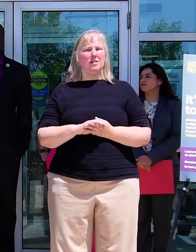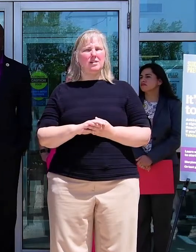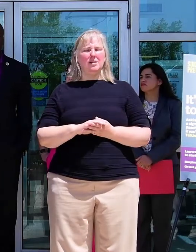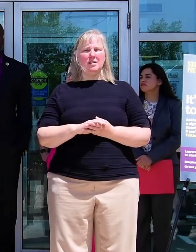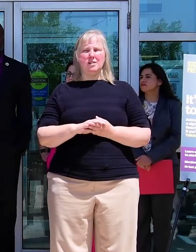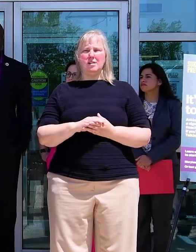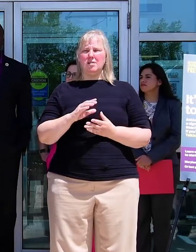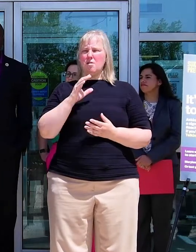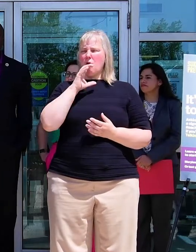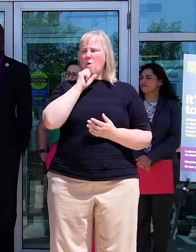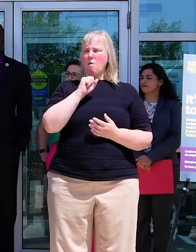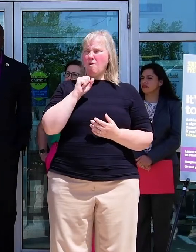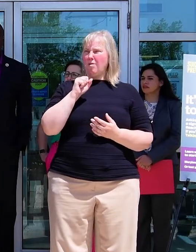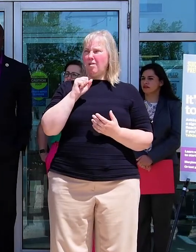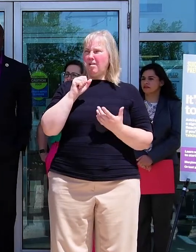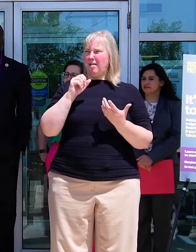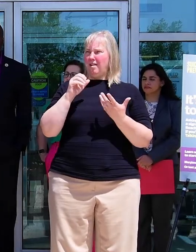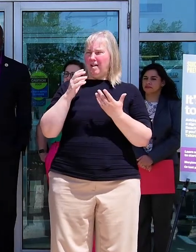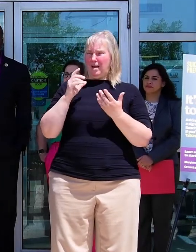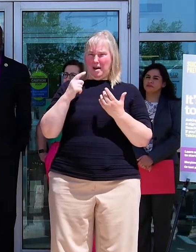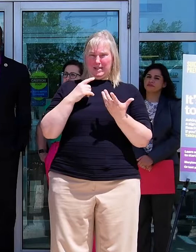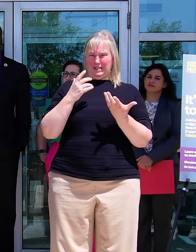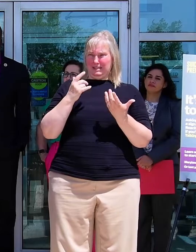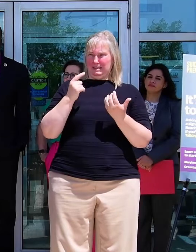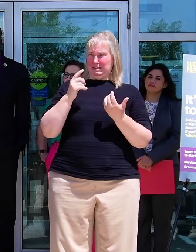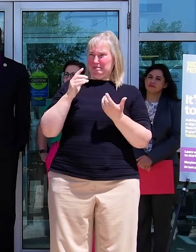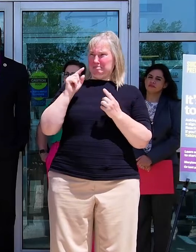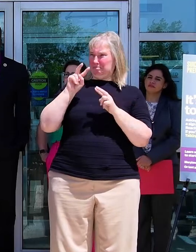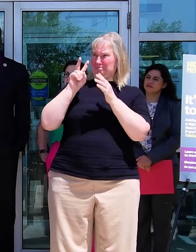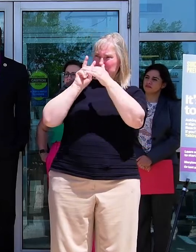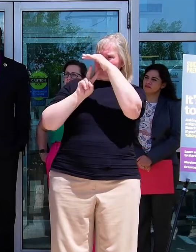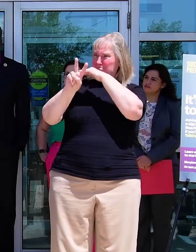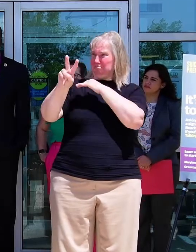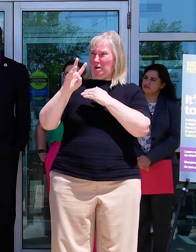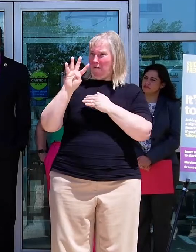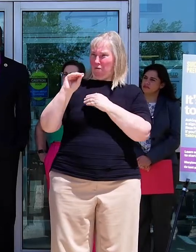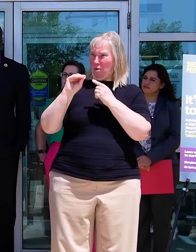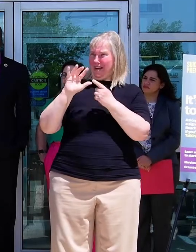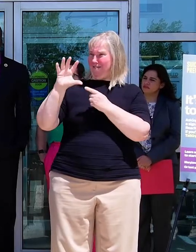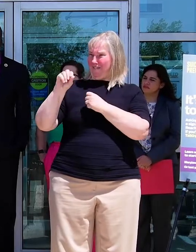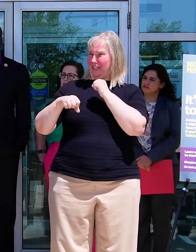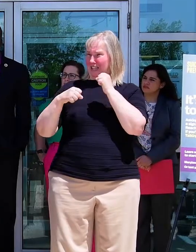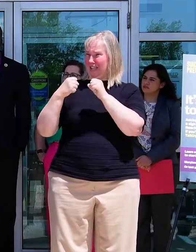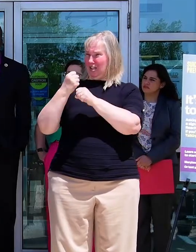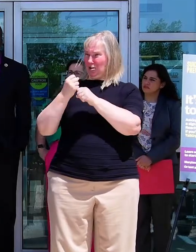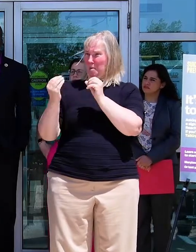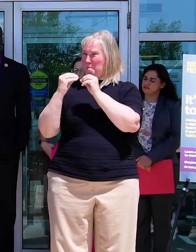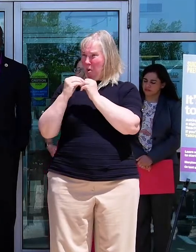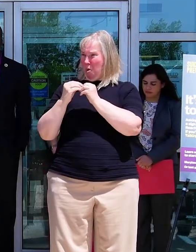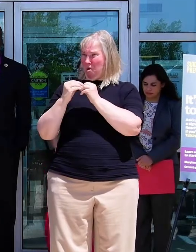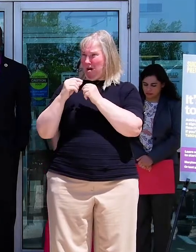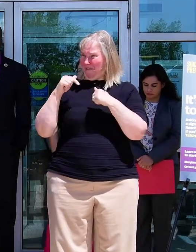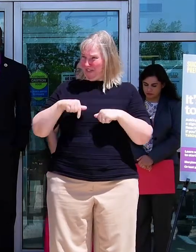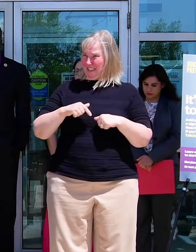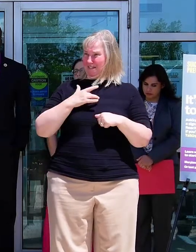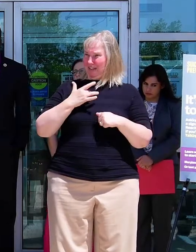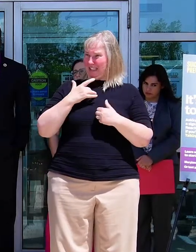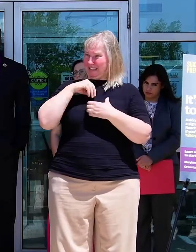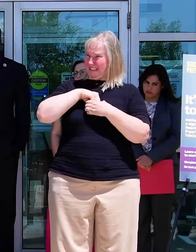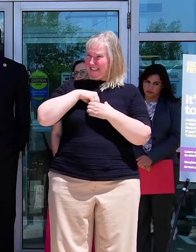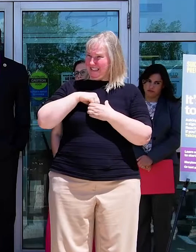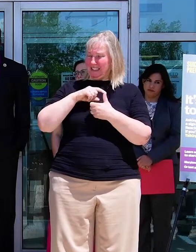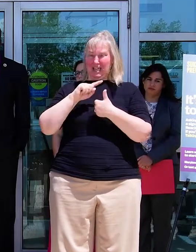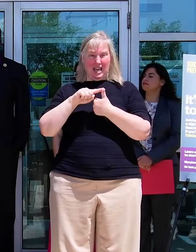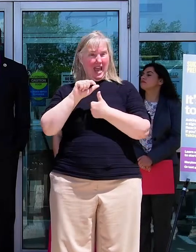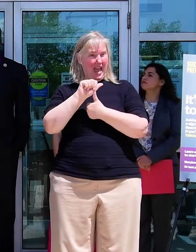At 40, 50 more years of this, A, can I handle it?